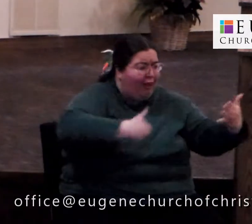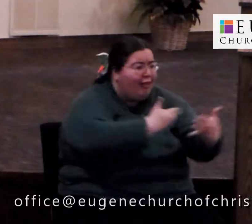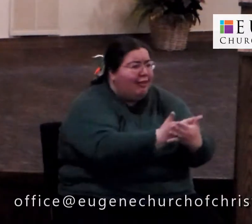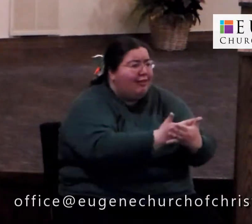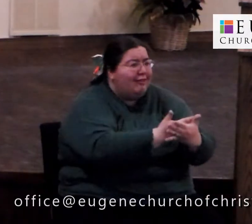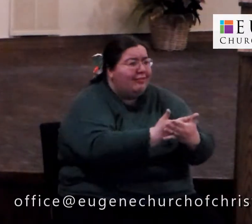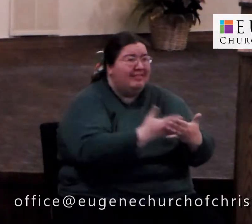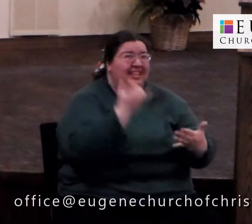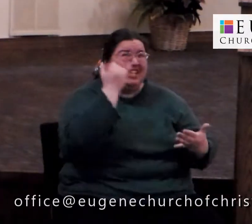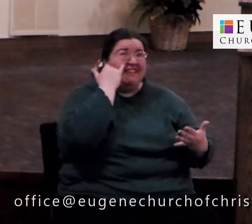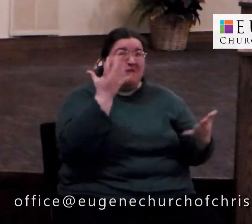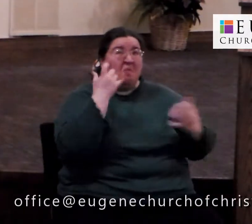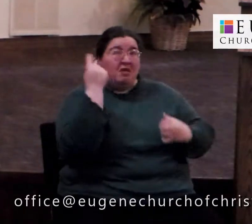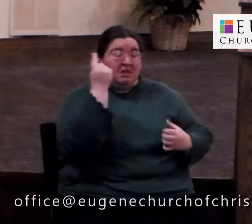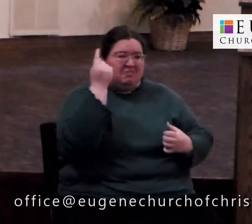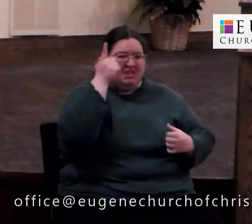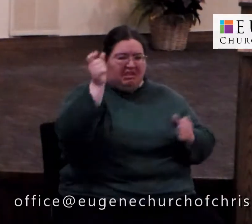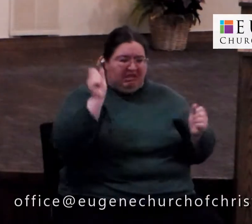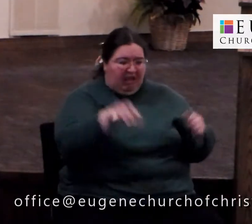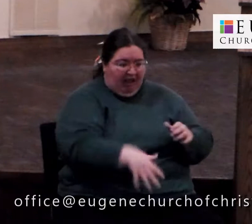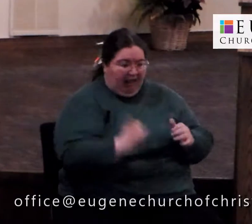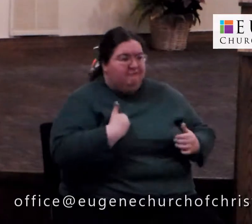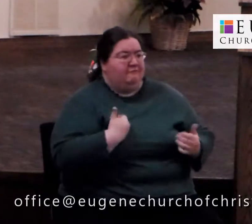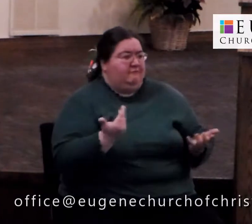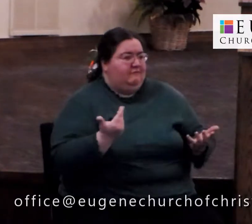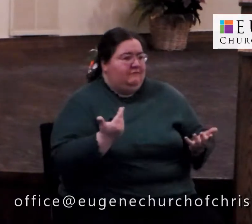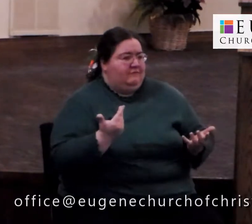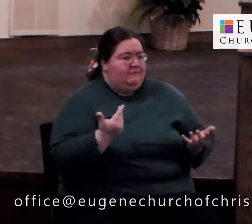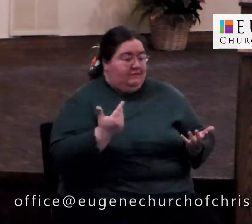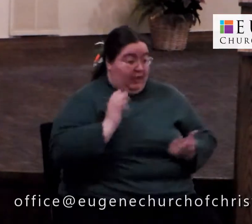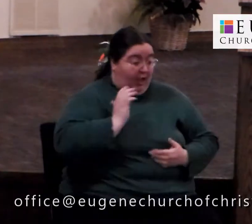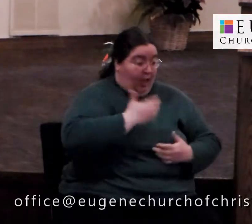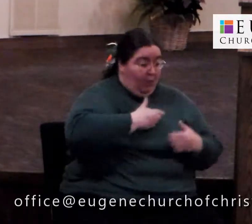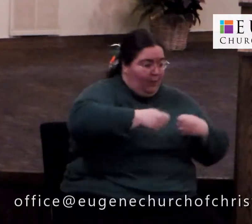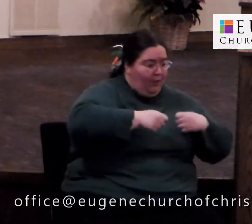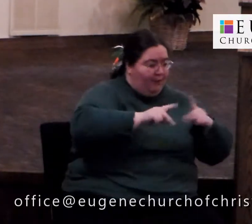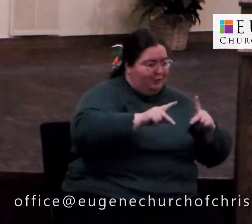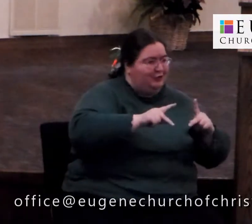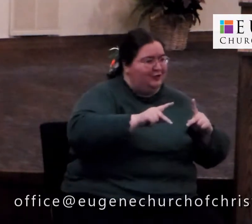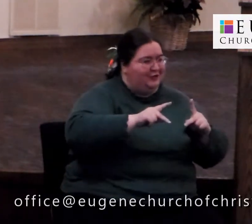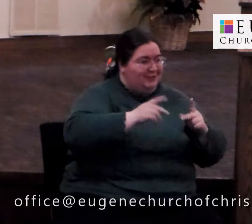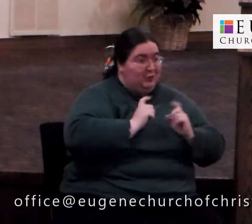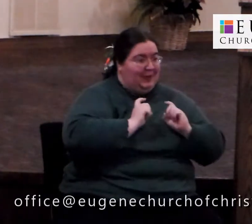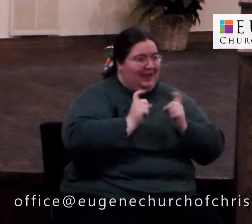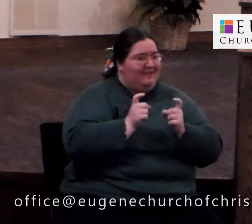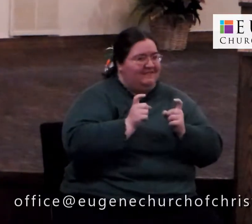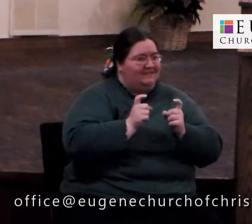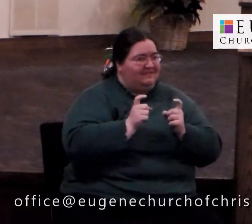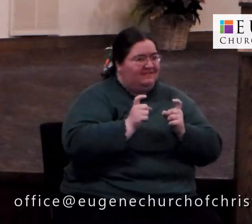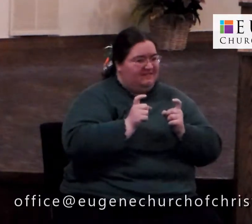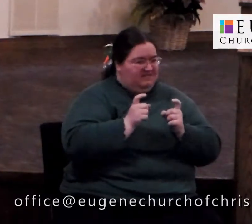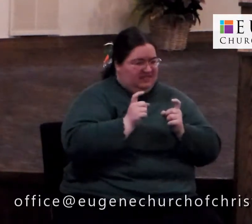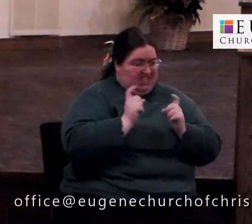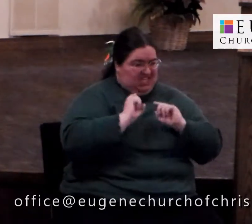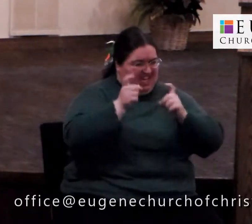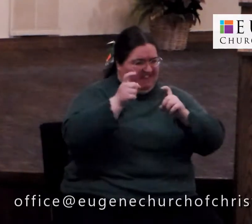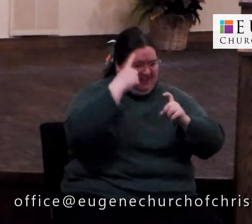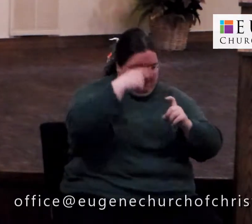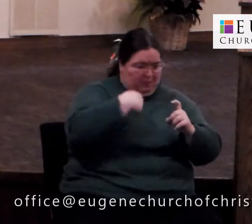money. God created all of this. He could undo all of this. God can have whatever it is that He wants to have. The opportunity